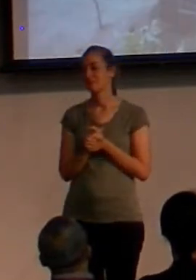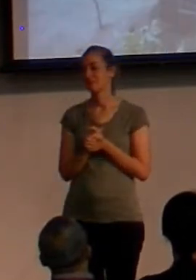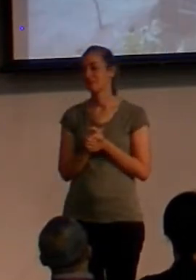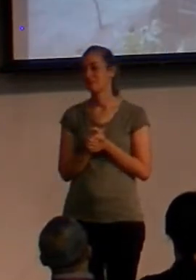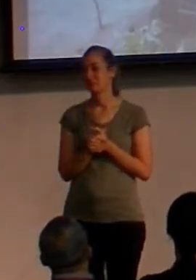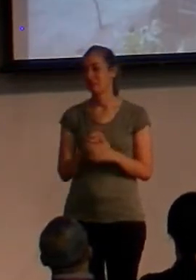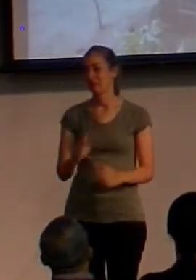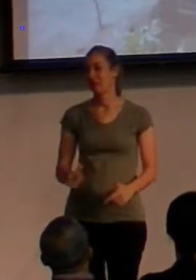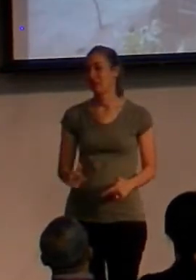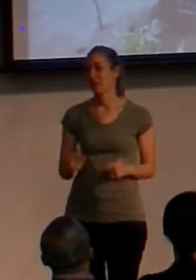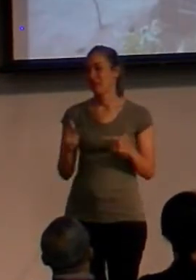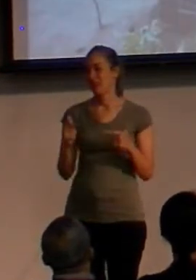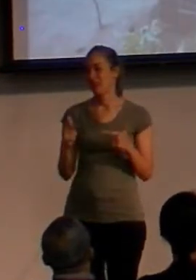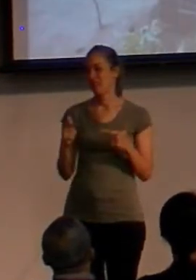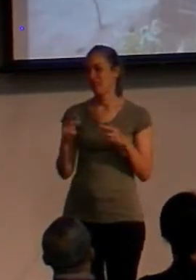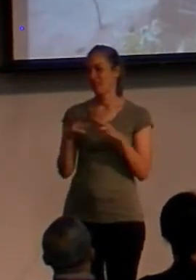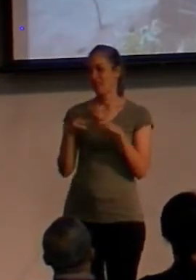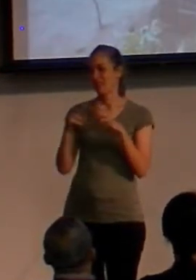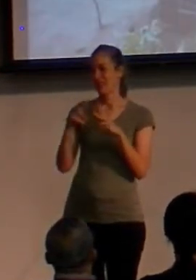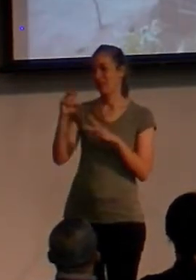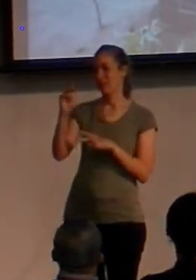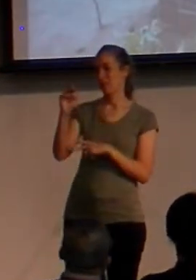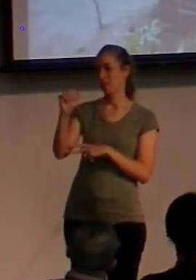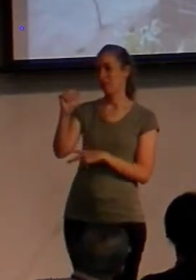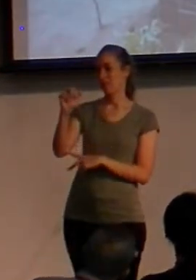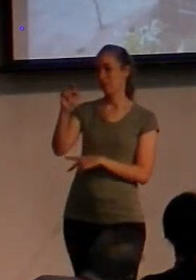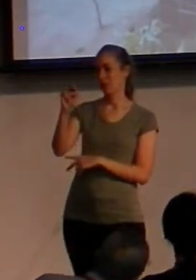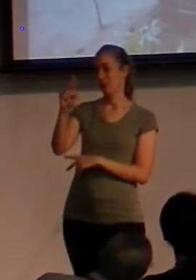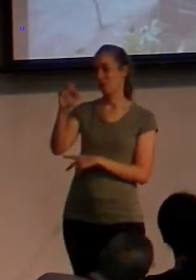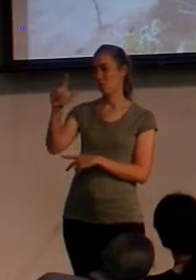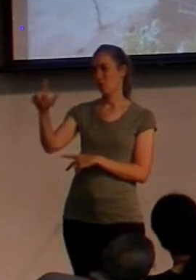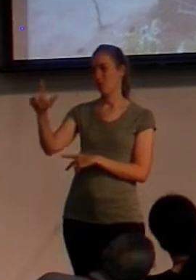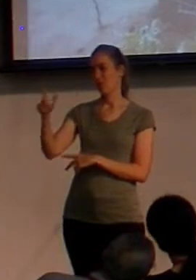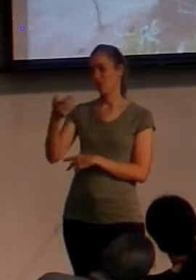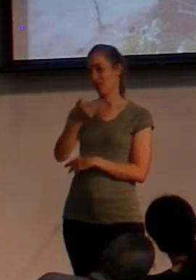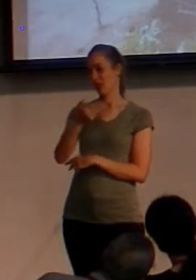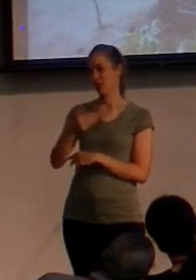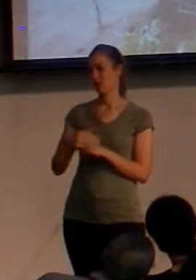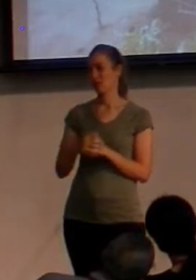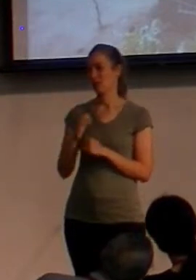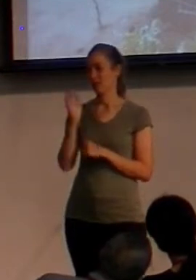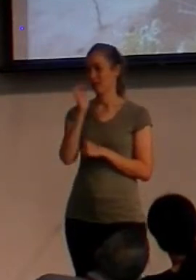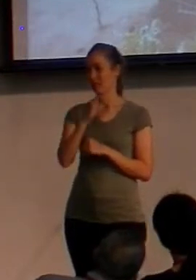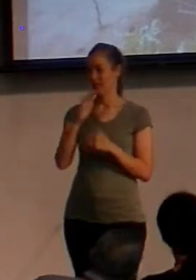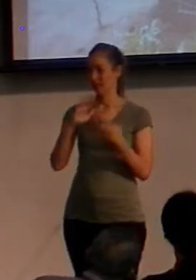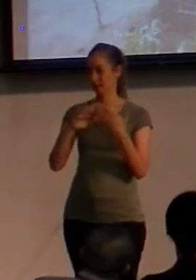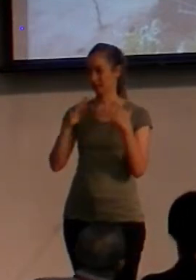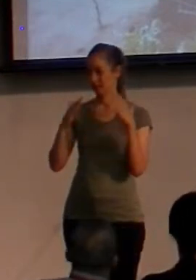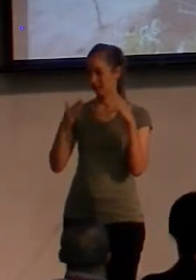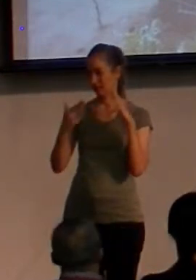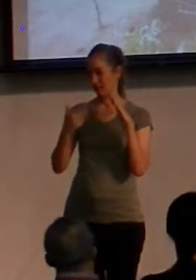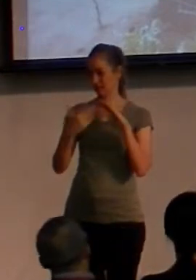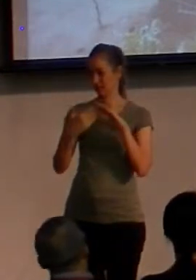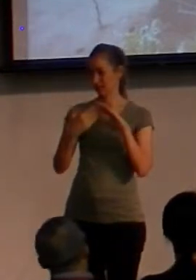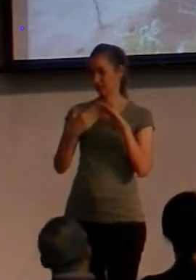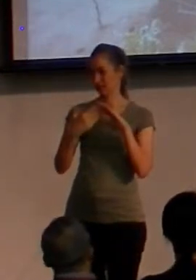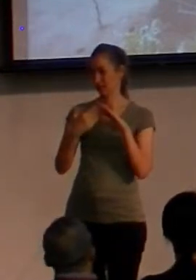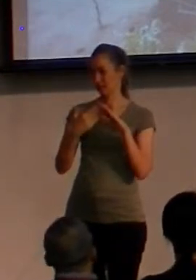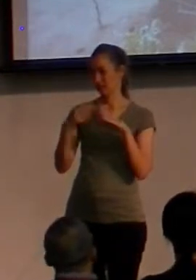Life is pretty manual there. Even though in that city, the city of Bweyeli,